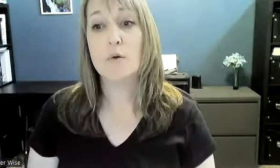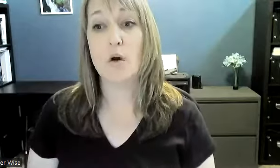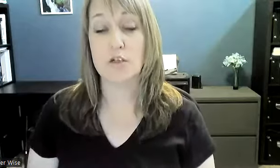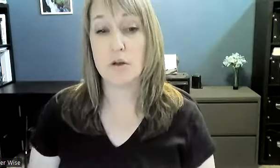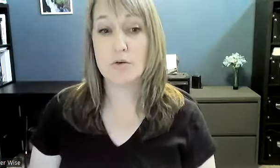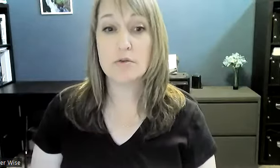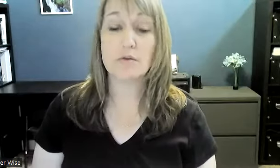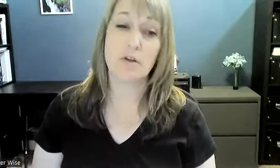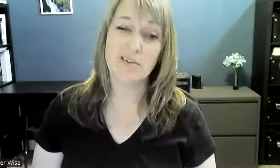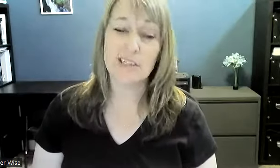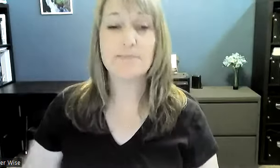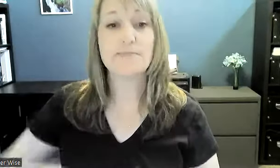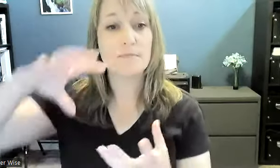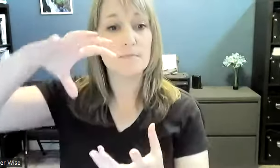wash clothes or laundry,